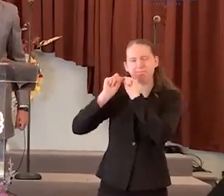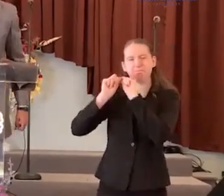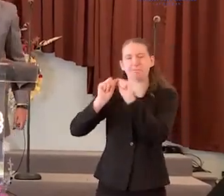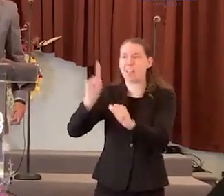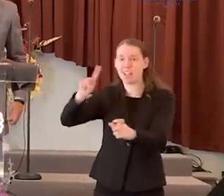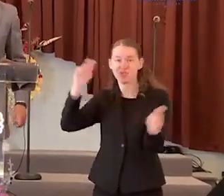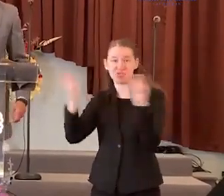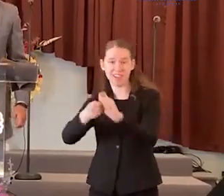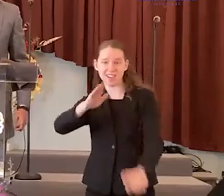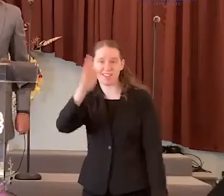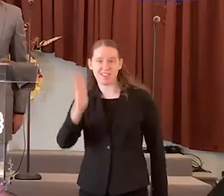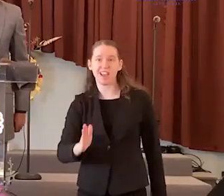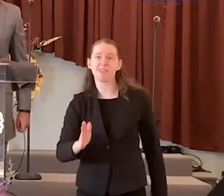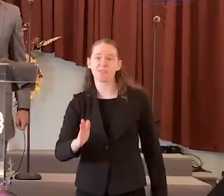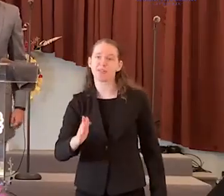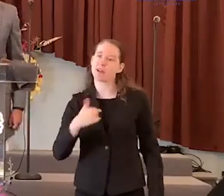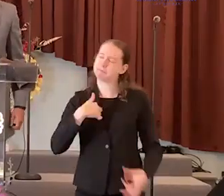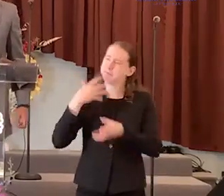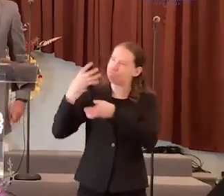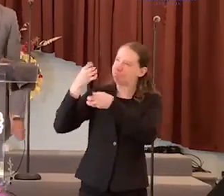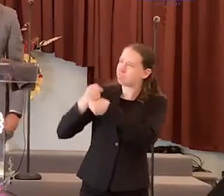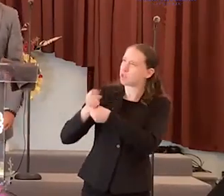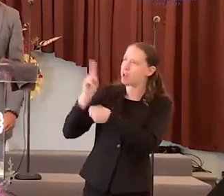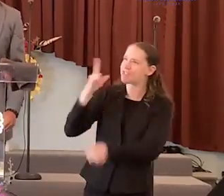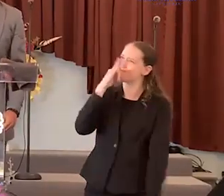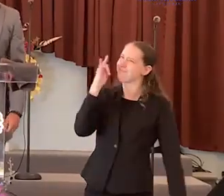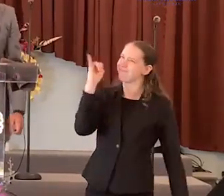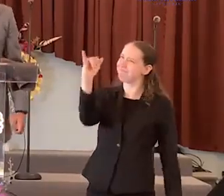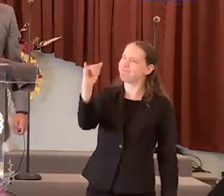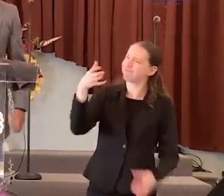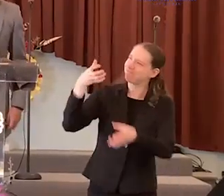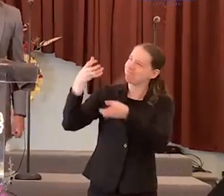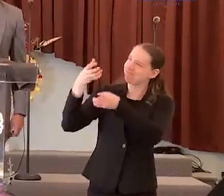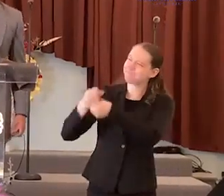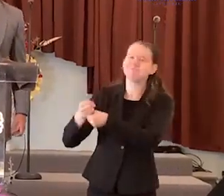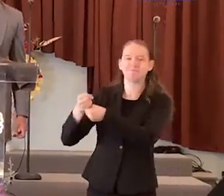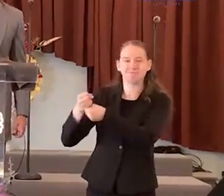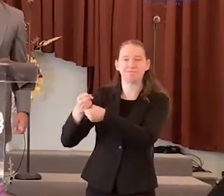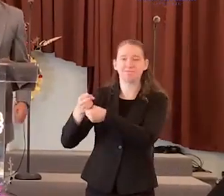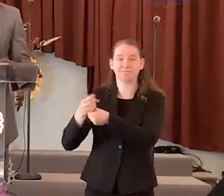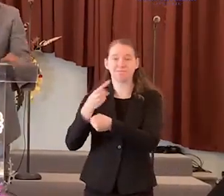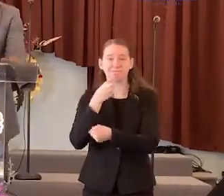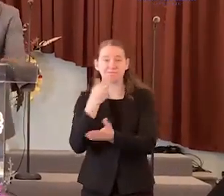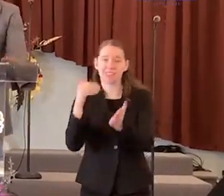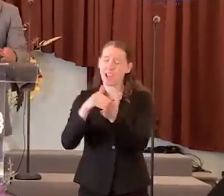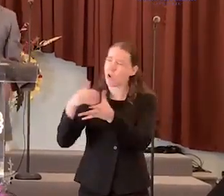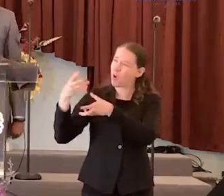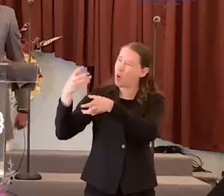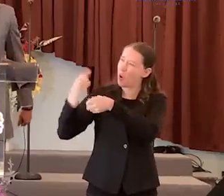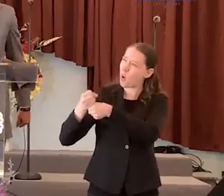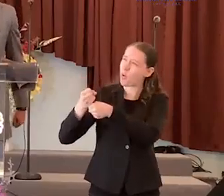on, the things eternal. Hold, I said hold.